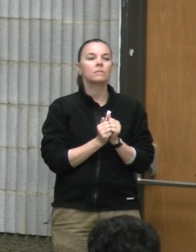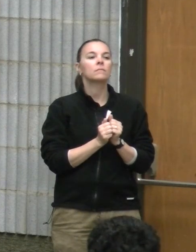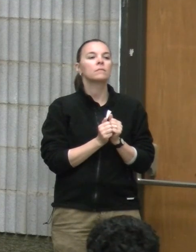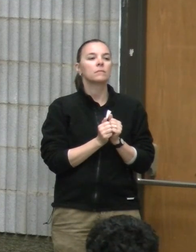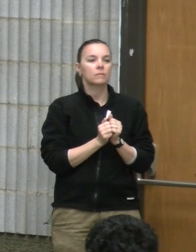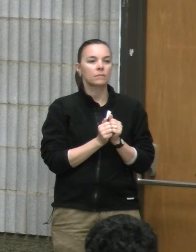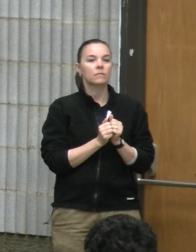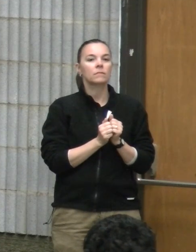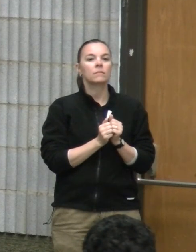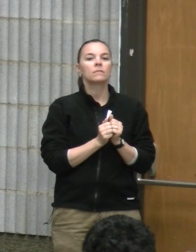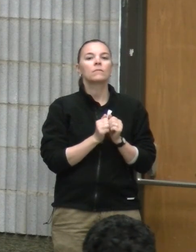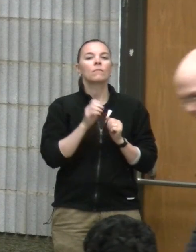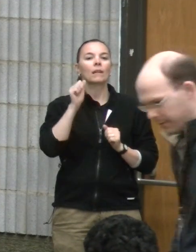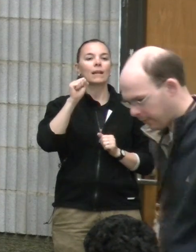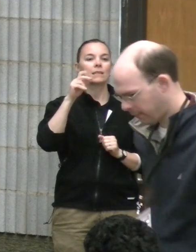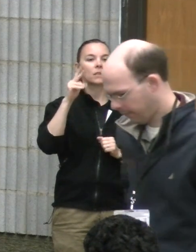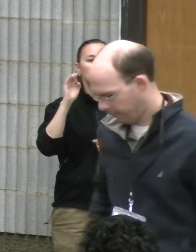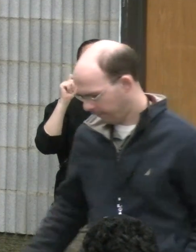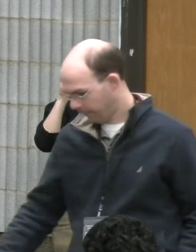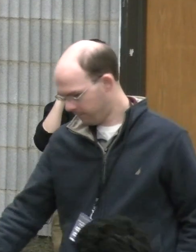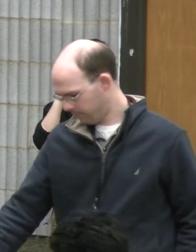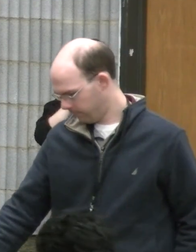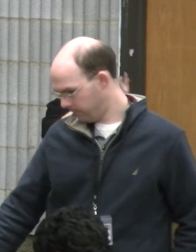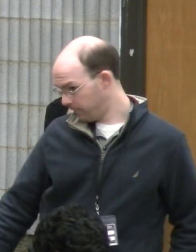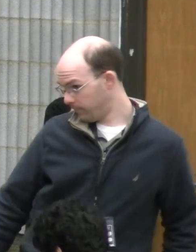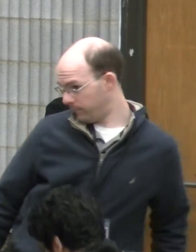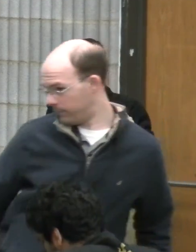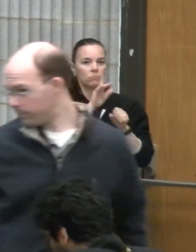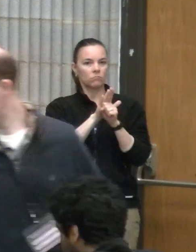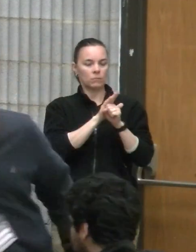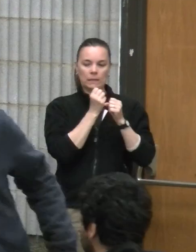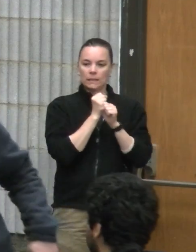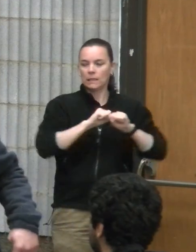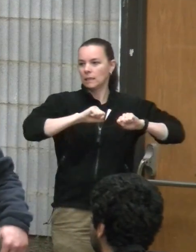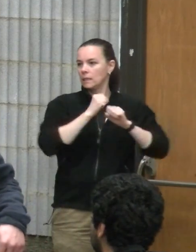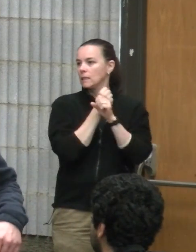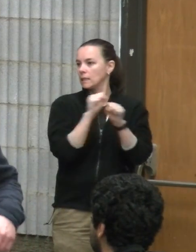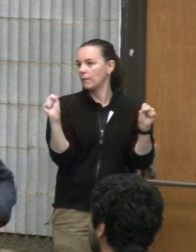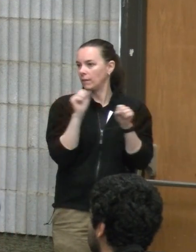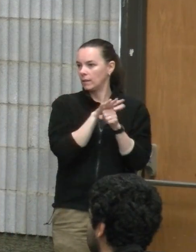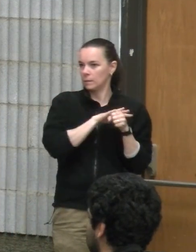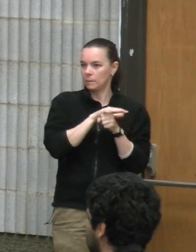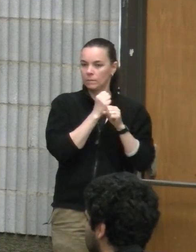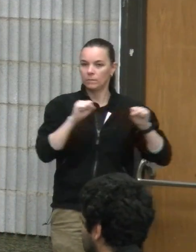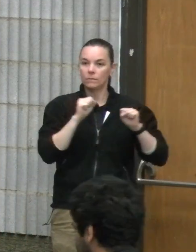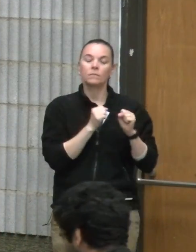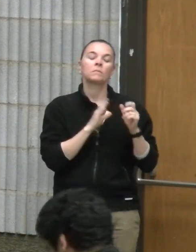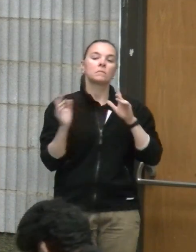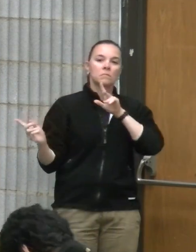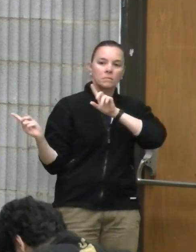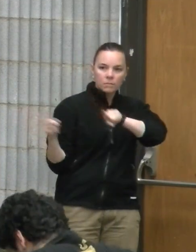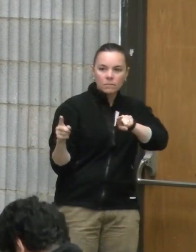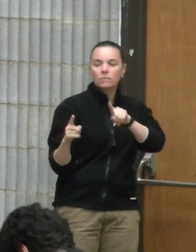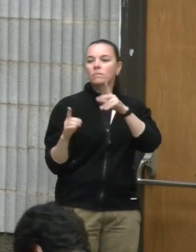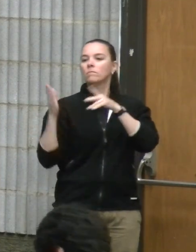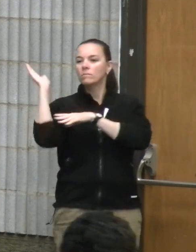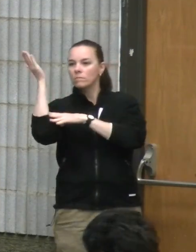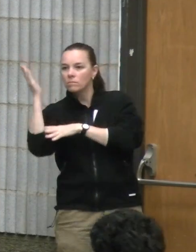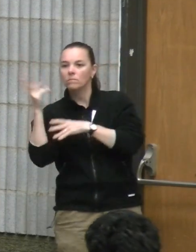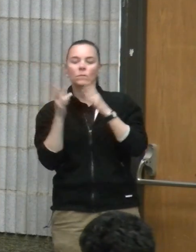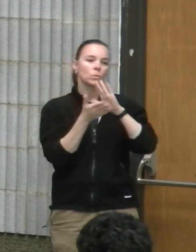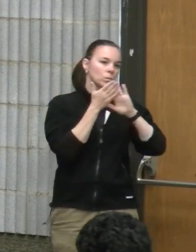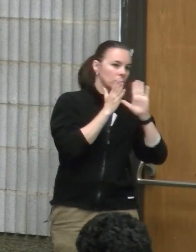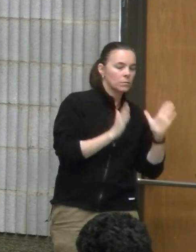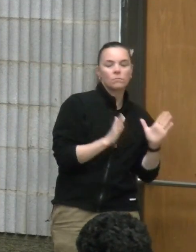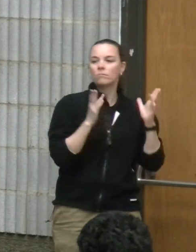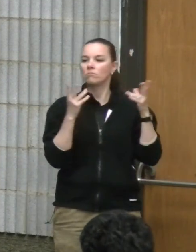Asexual Outreach is committed to providing a safer space. With that in mind, all attendees, presenters, volunteers, and organizers have